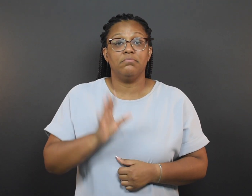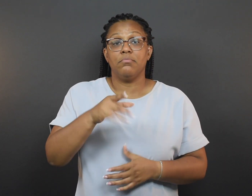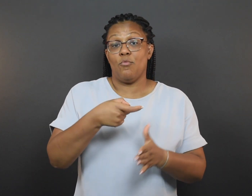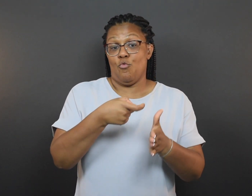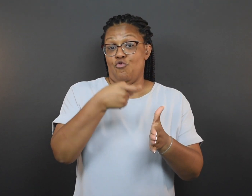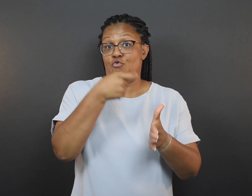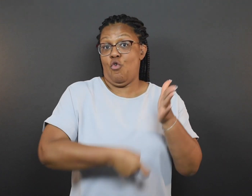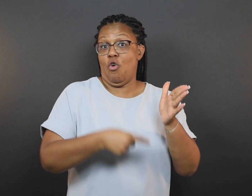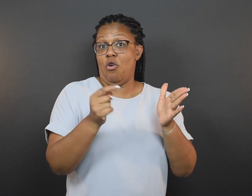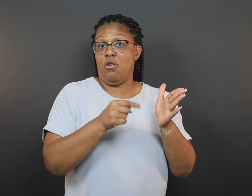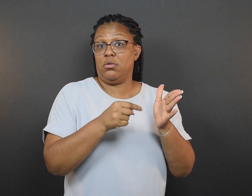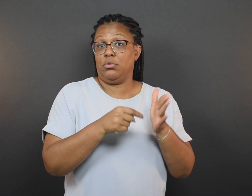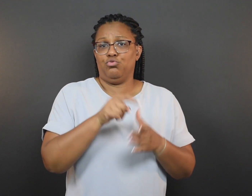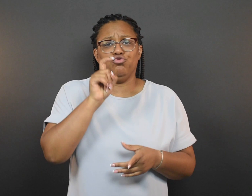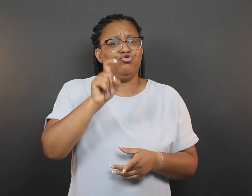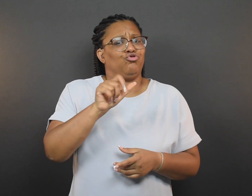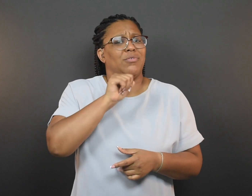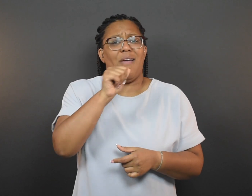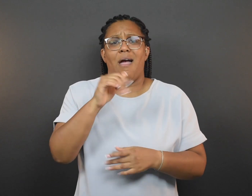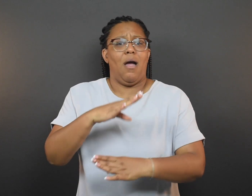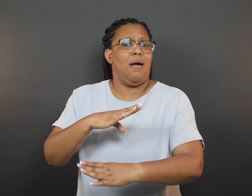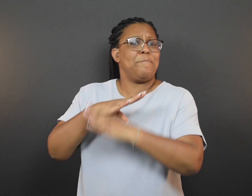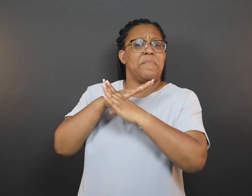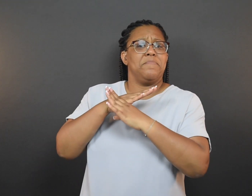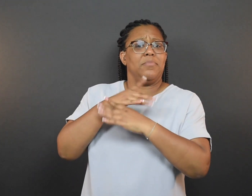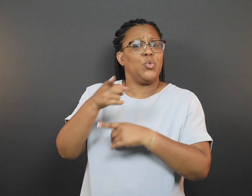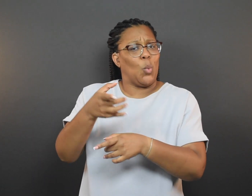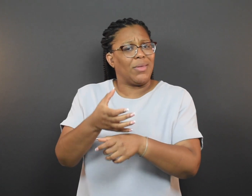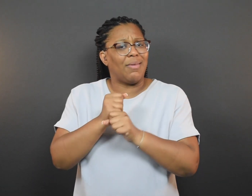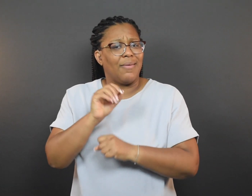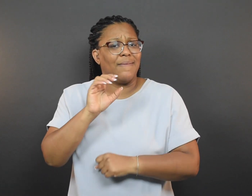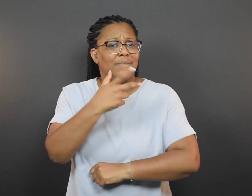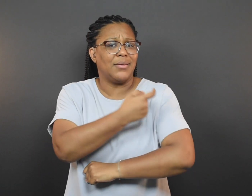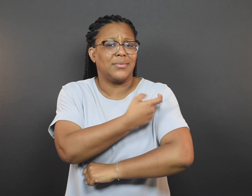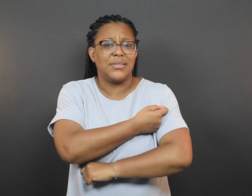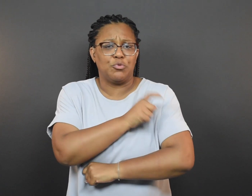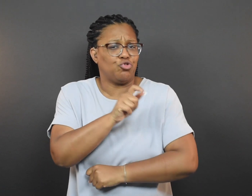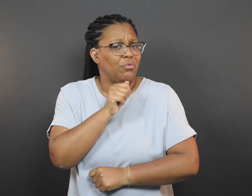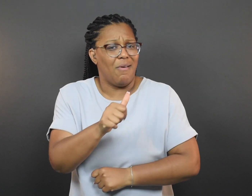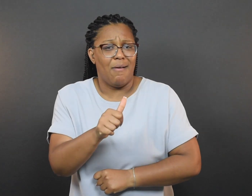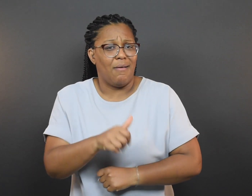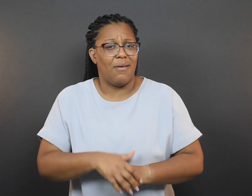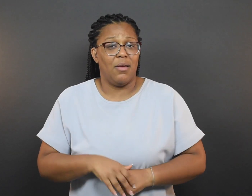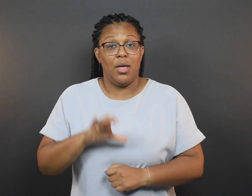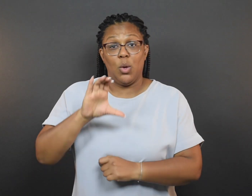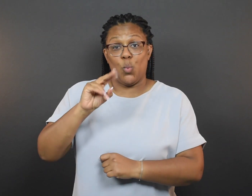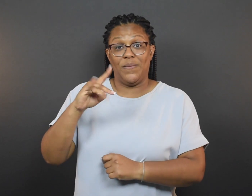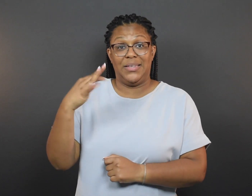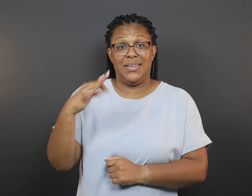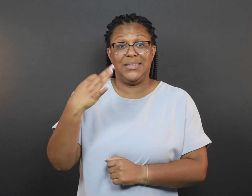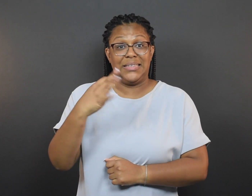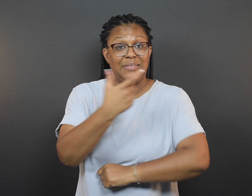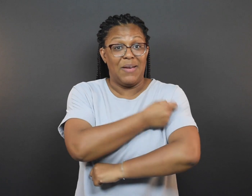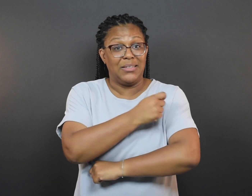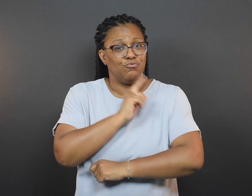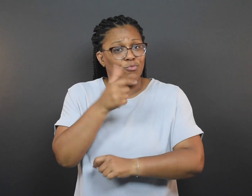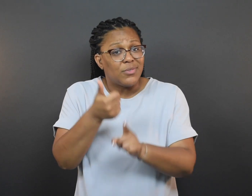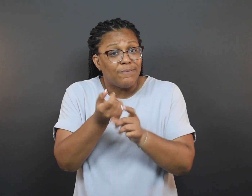Cost should not be a barrier to get vaccinated. The COVID-19 vaccine is